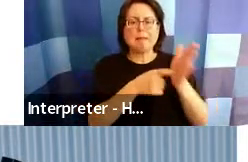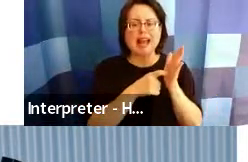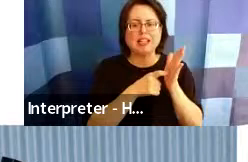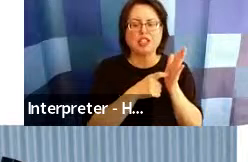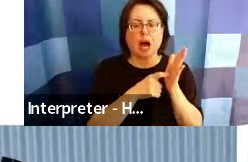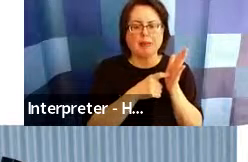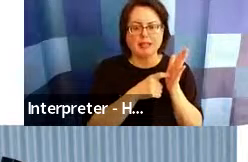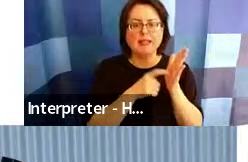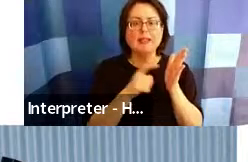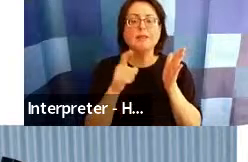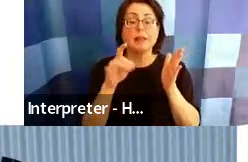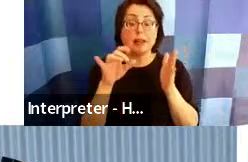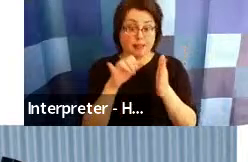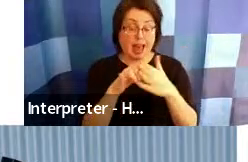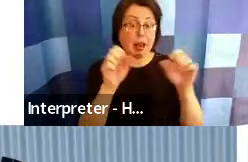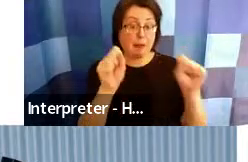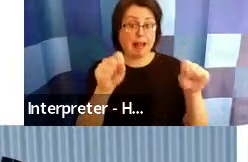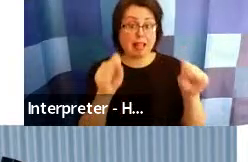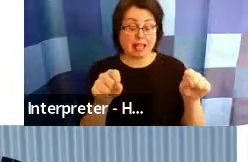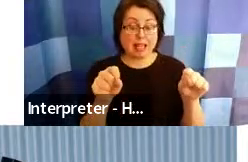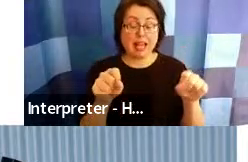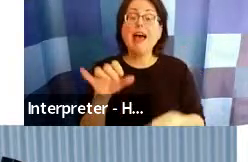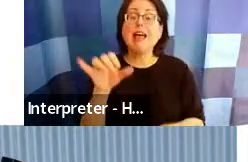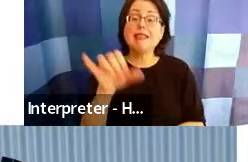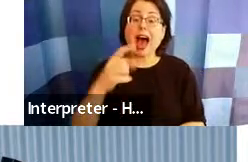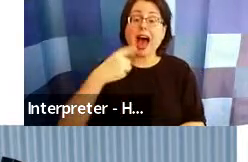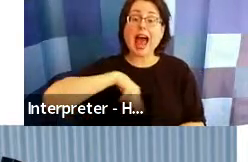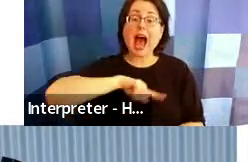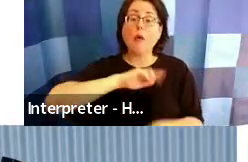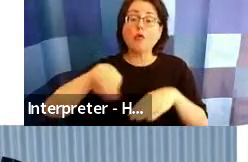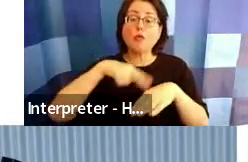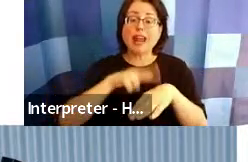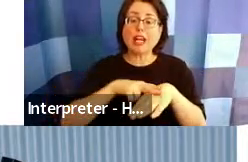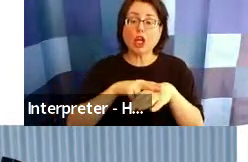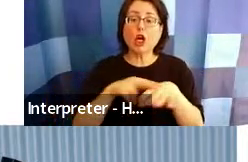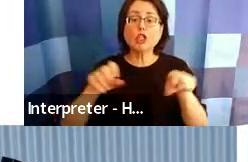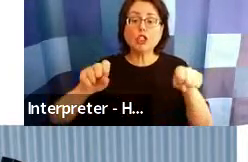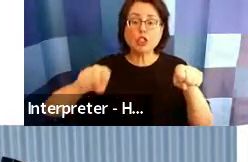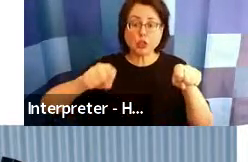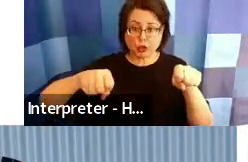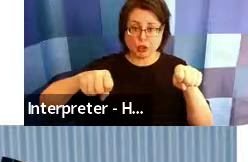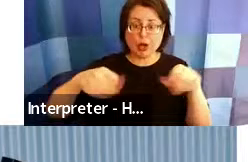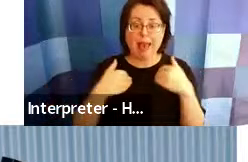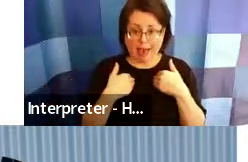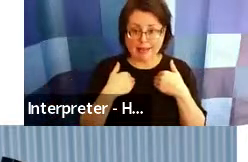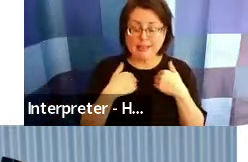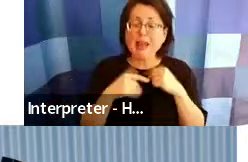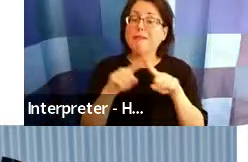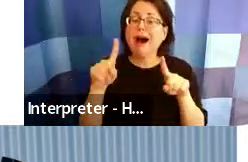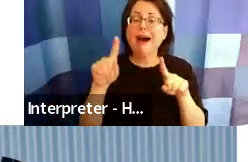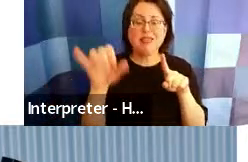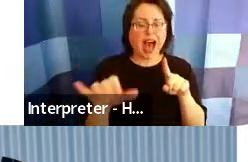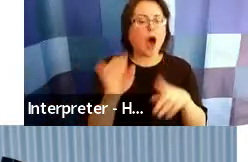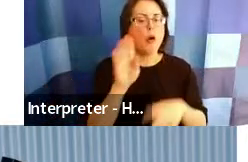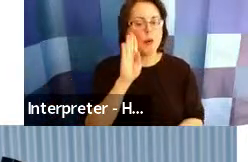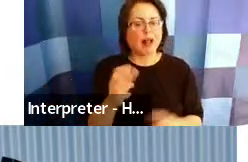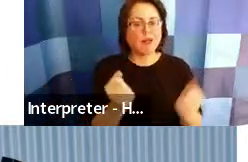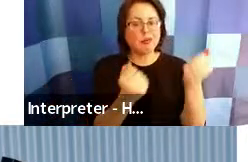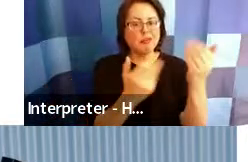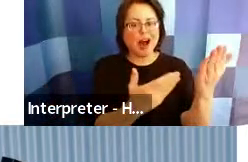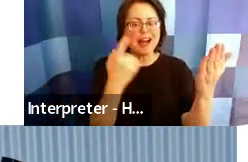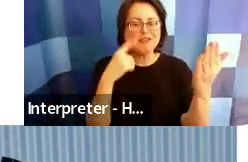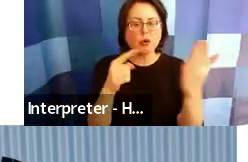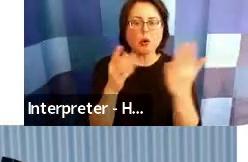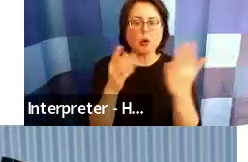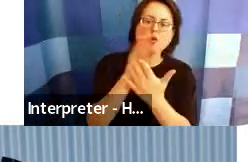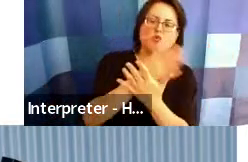availability that our regular scooter or traditional scooter service has. but would provide for a range of